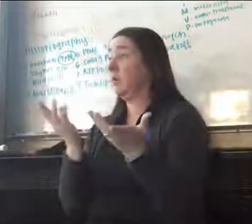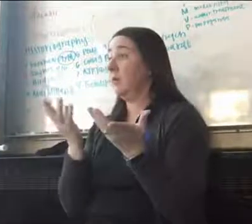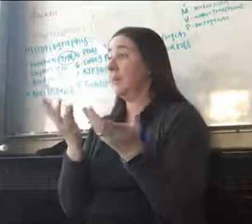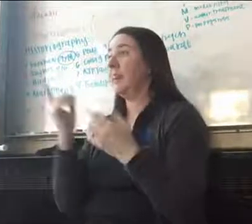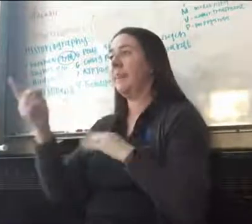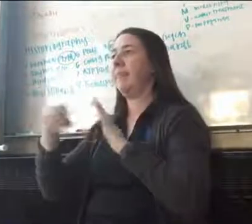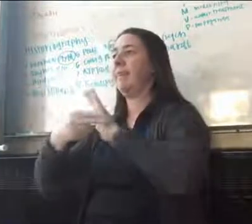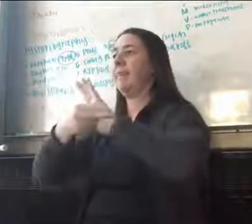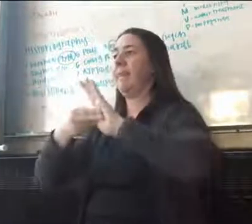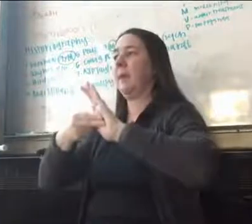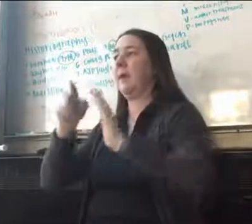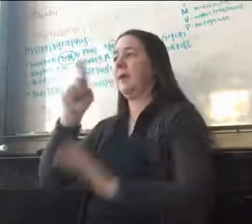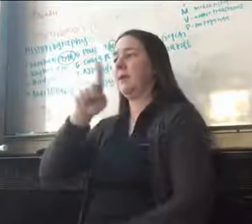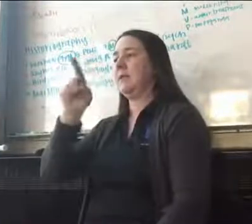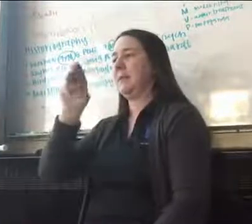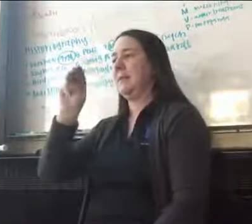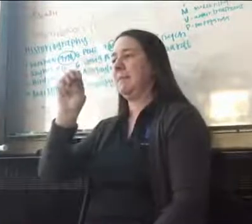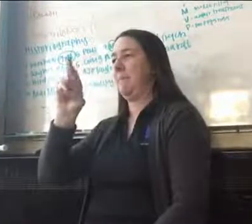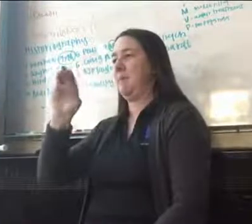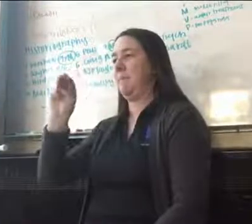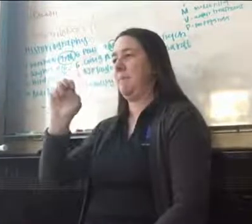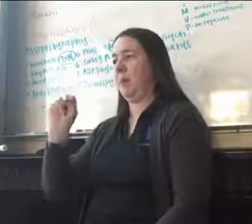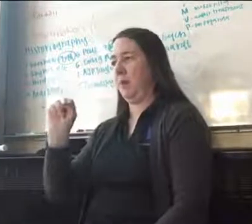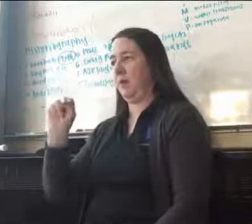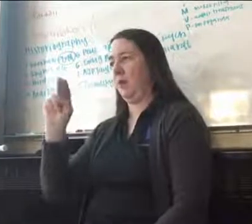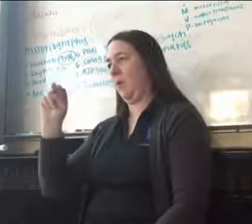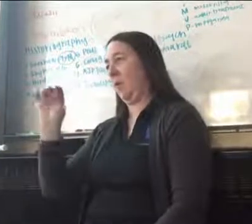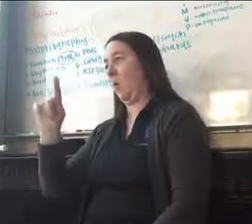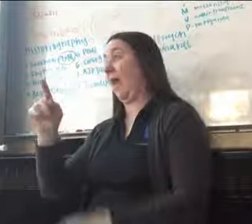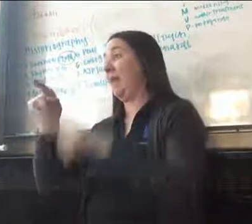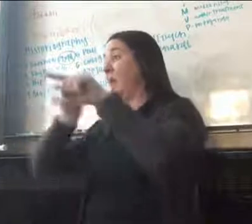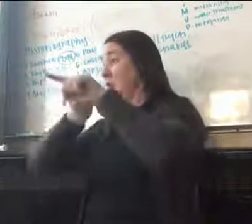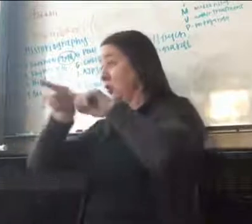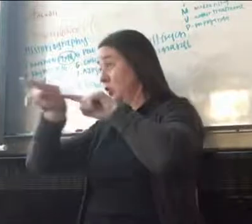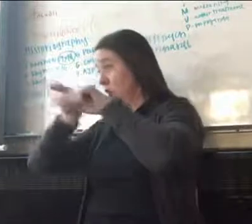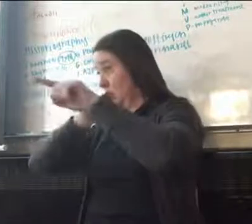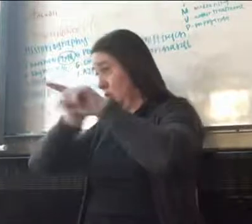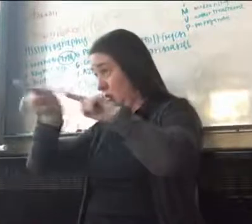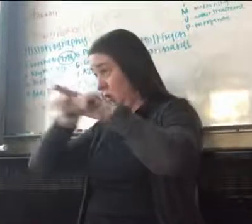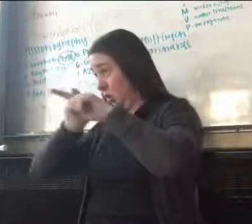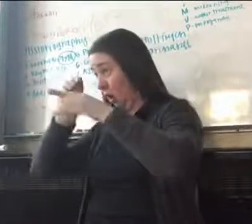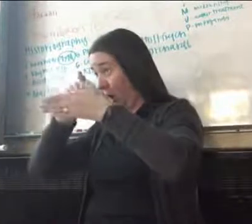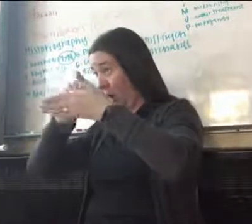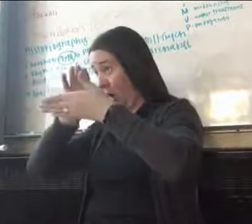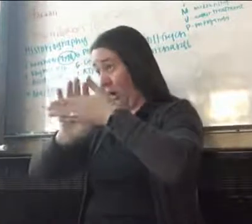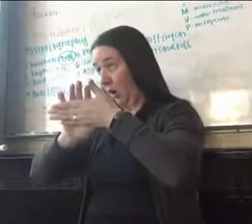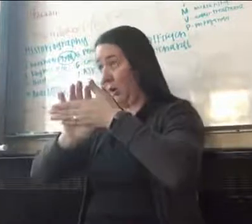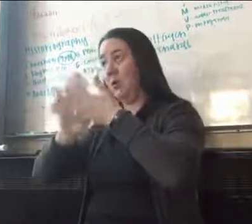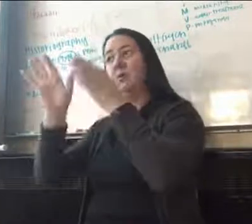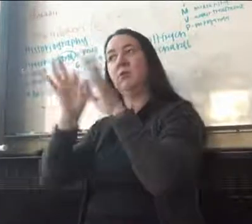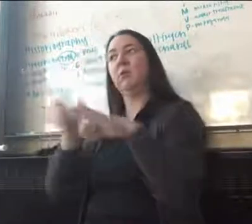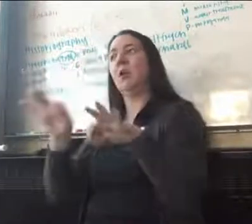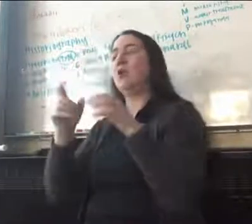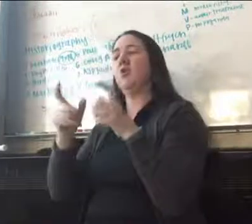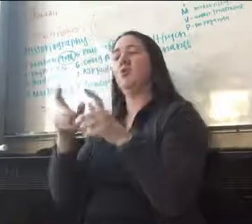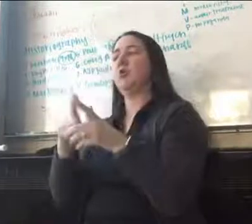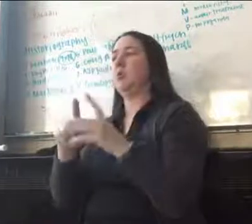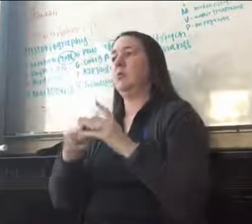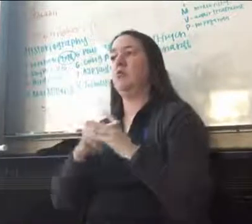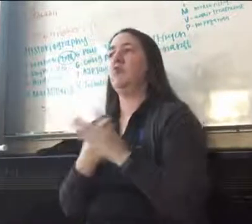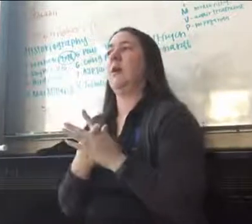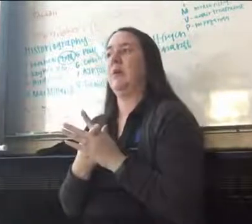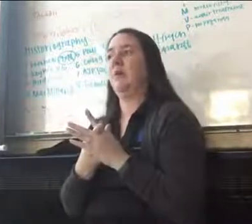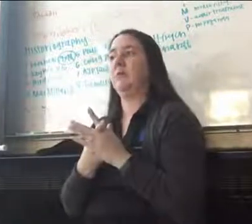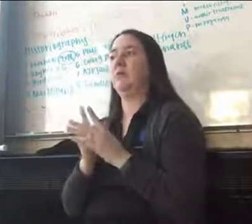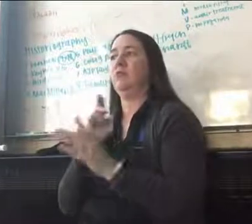the Zimmerman note, and then star that, because this ends up becoming our major trigger point of entering the